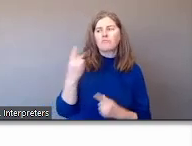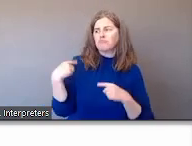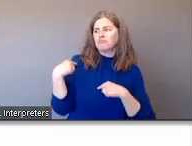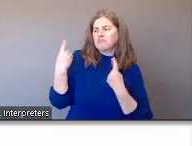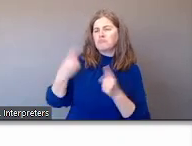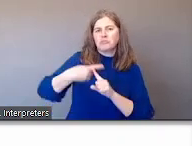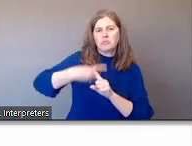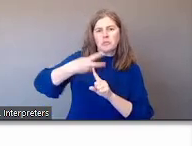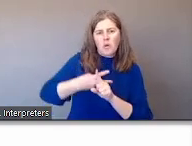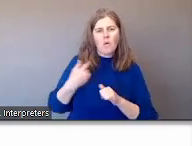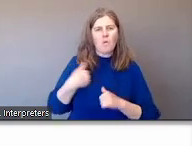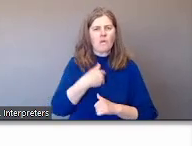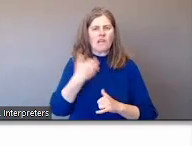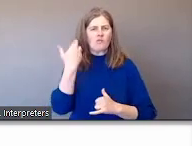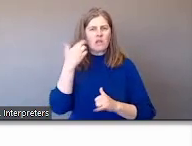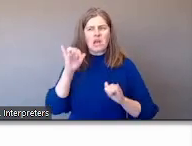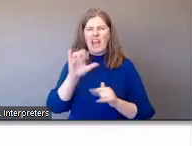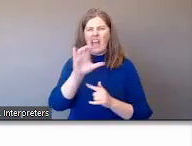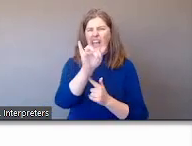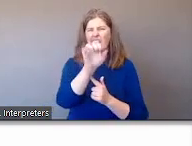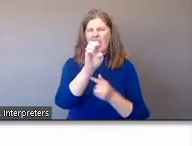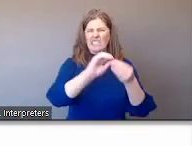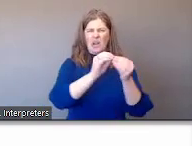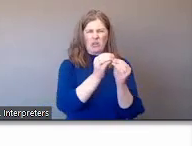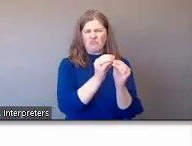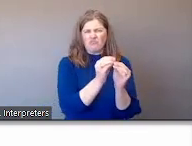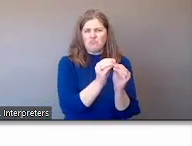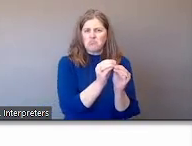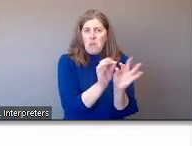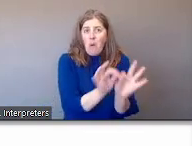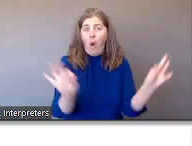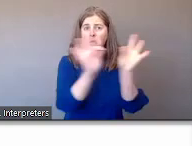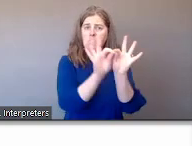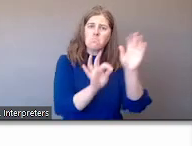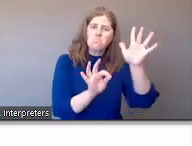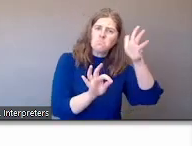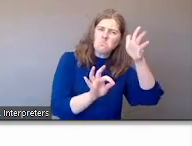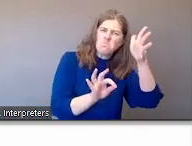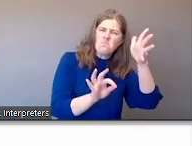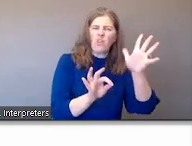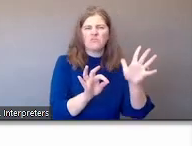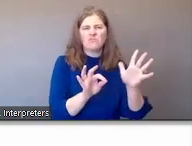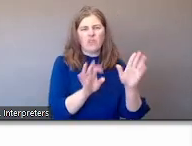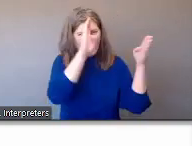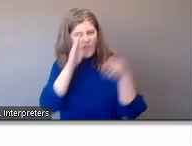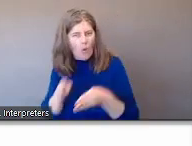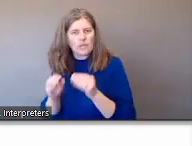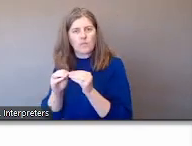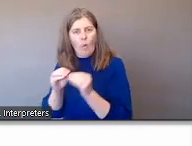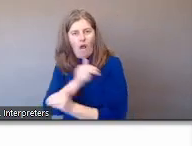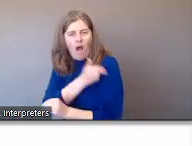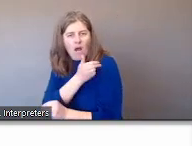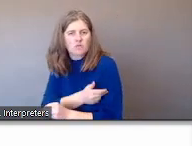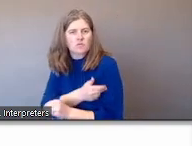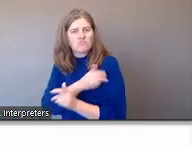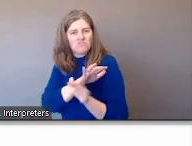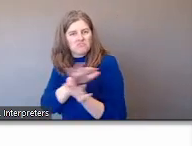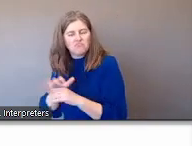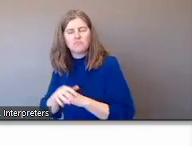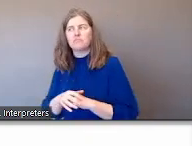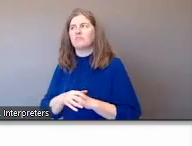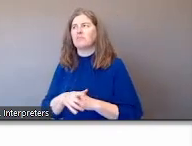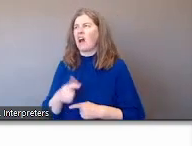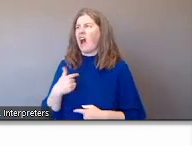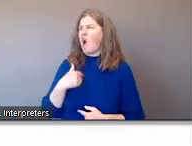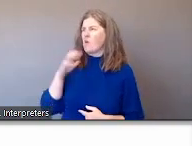months. We've realized that case counts aren't as relevant anymore. We're having probably, I'm going to